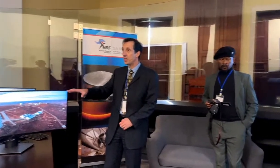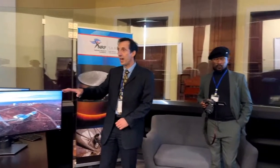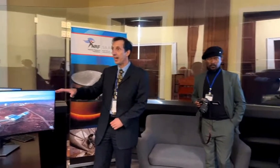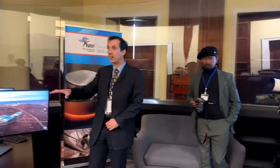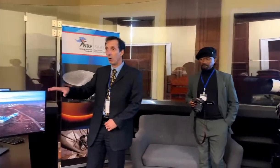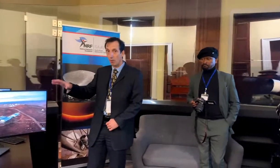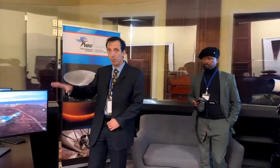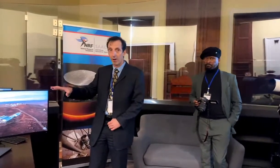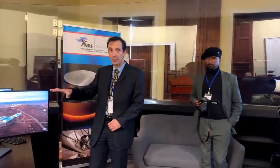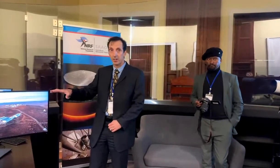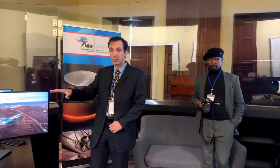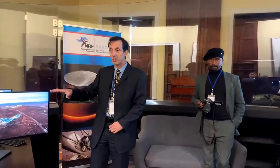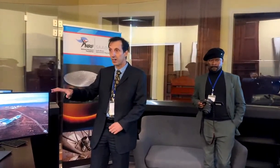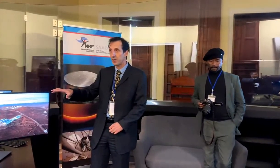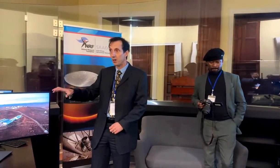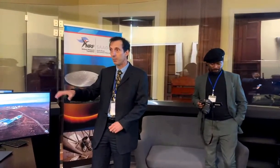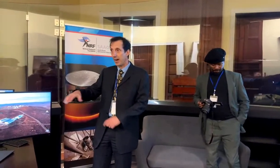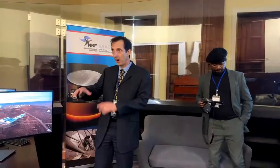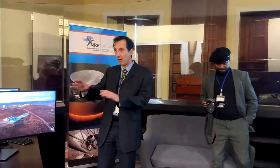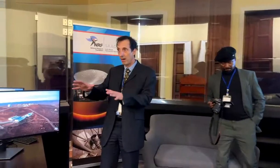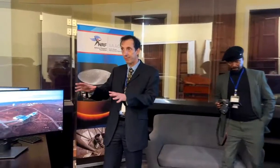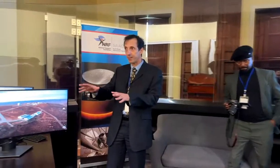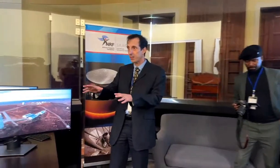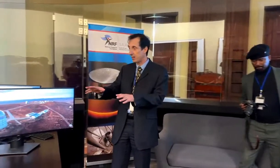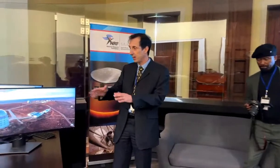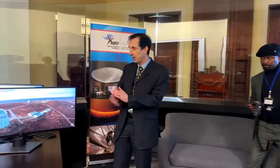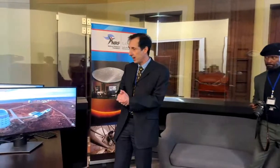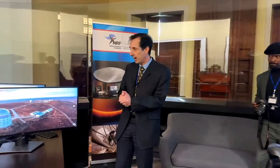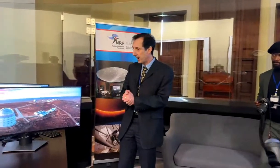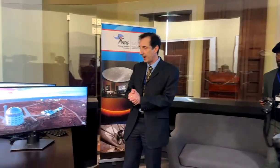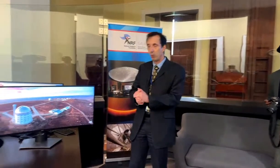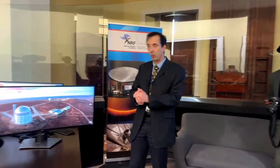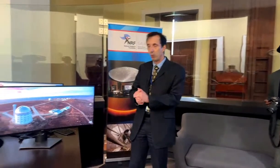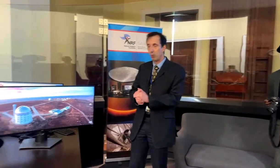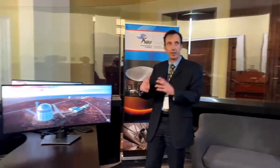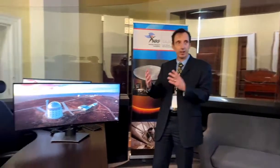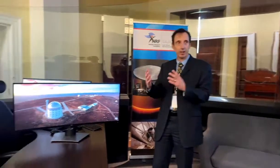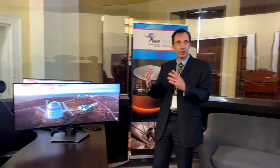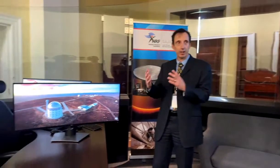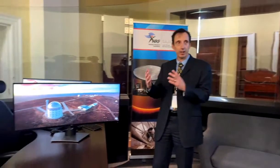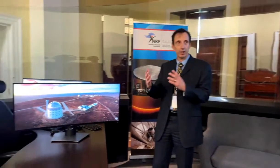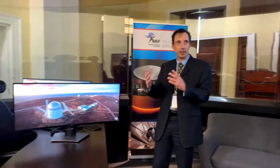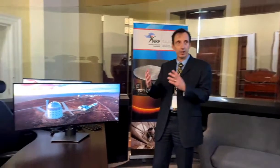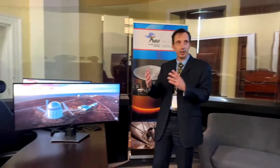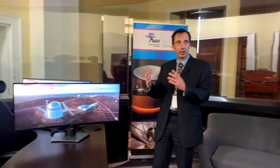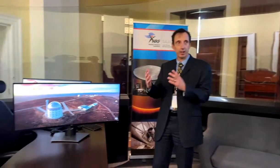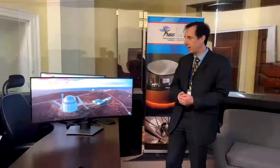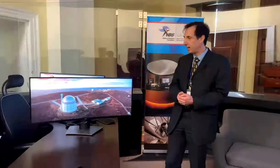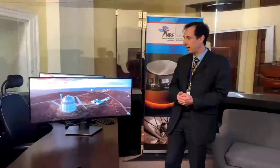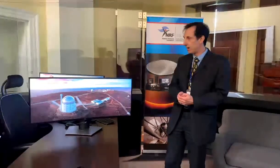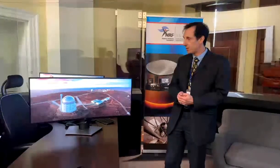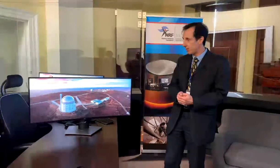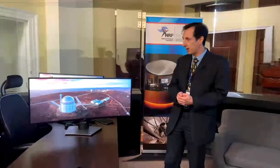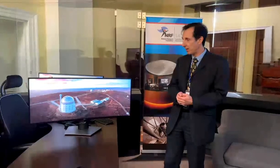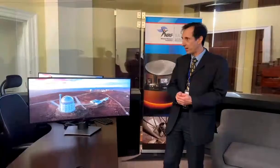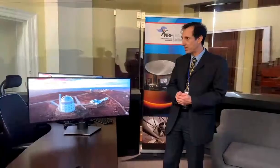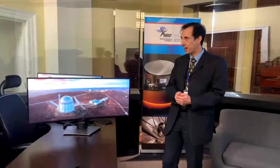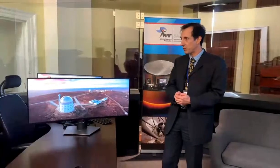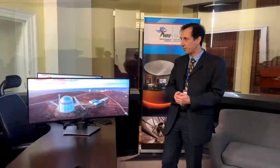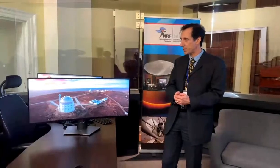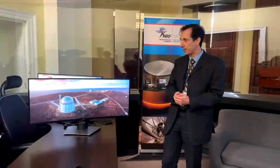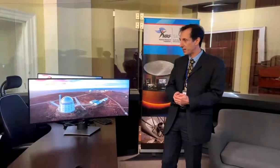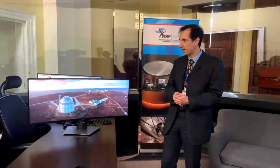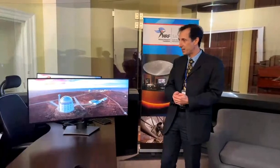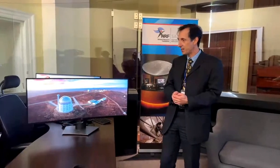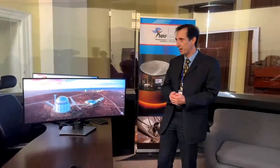We maintain and operate this telescope. NRF is and we're in partnership with several